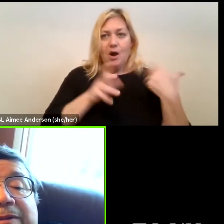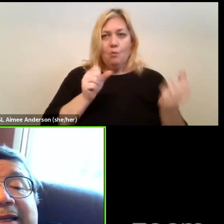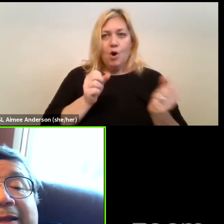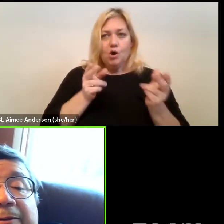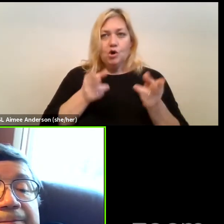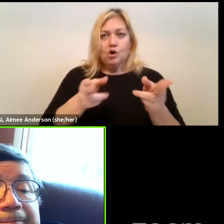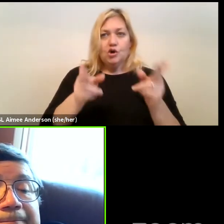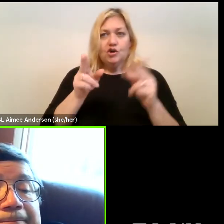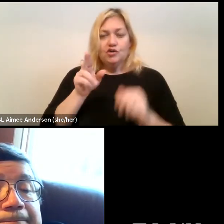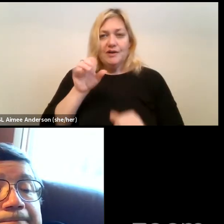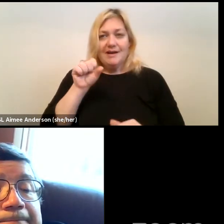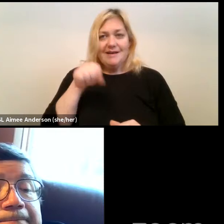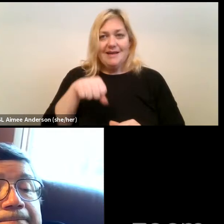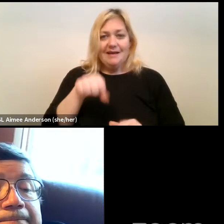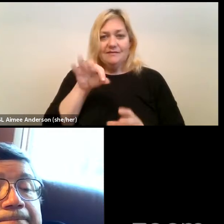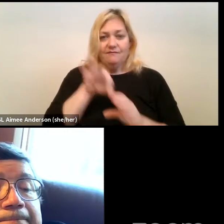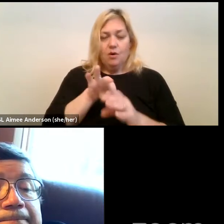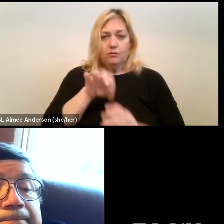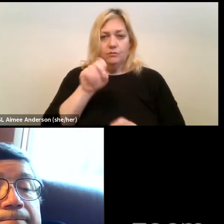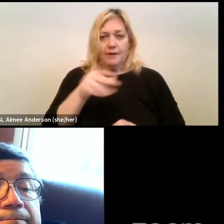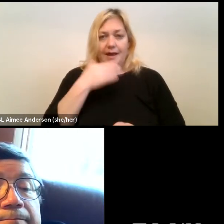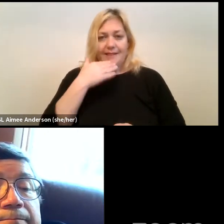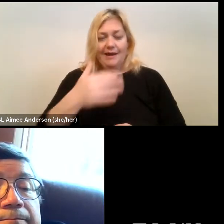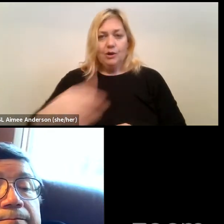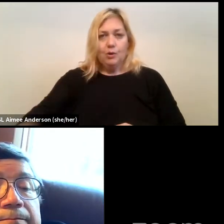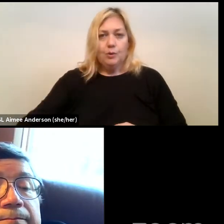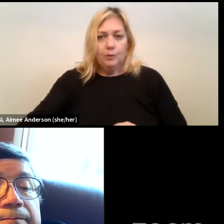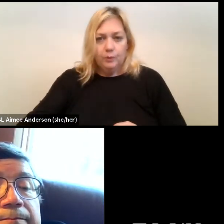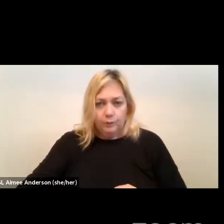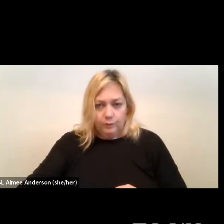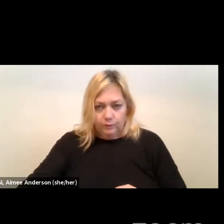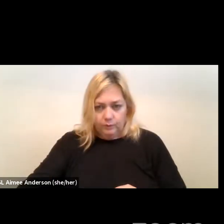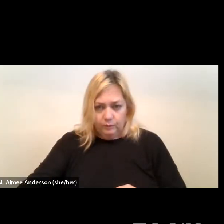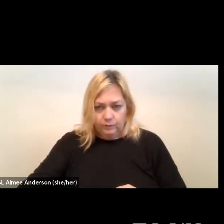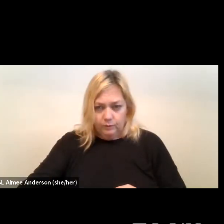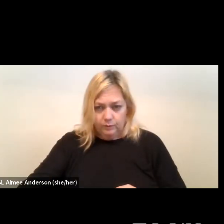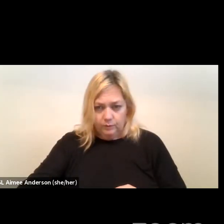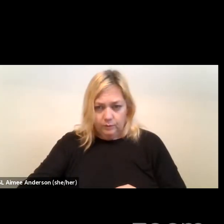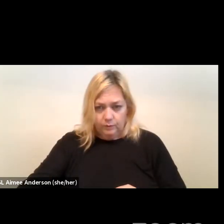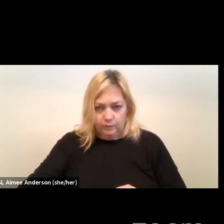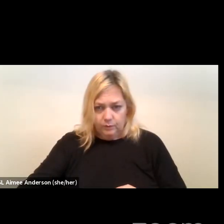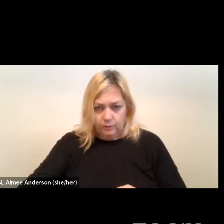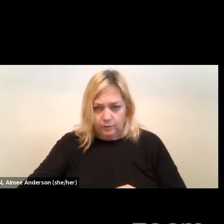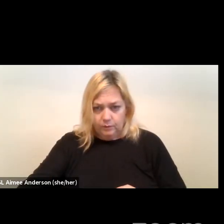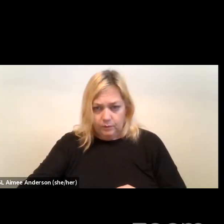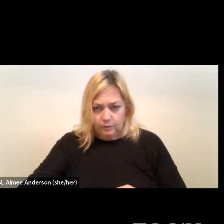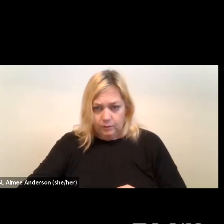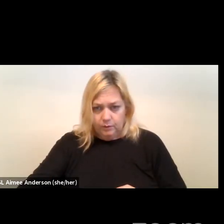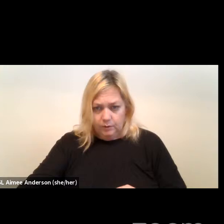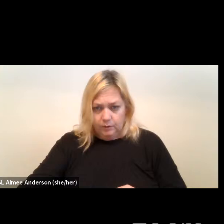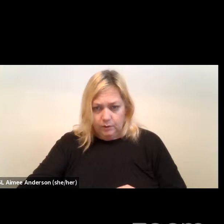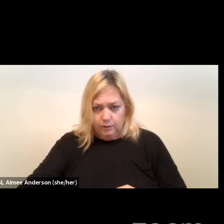yes vote. Thank you. Thank you. All right, first con speaker, Ms. Carter.